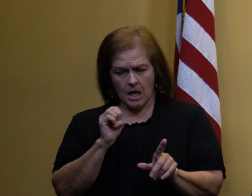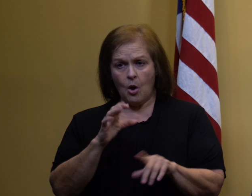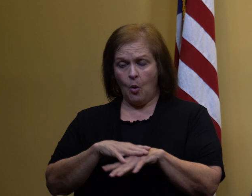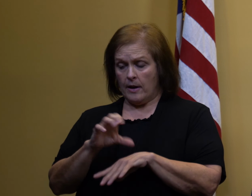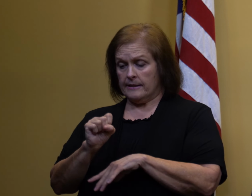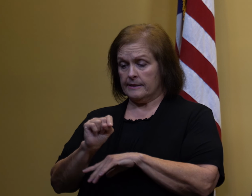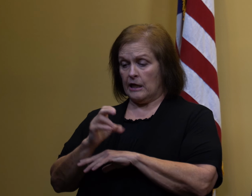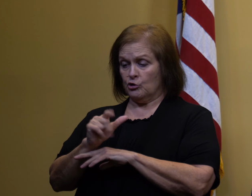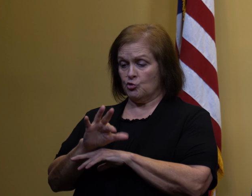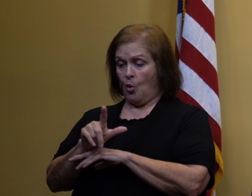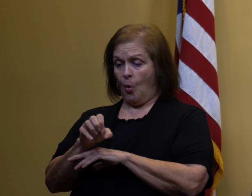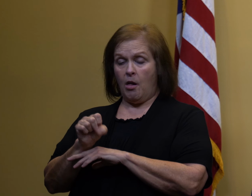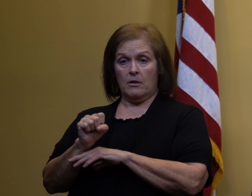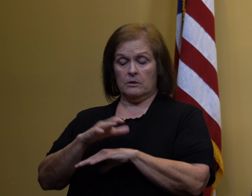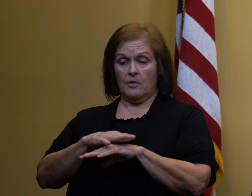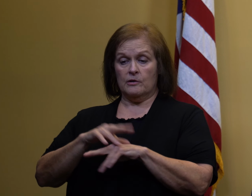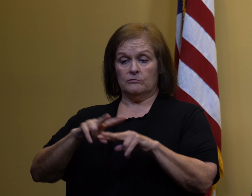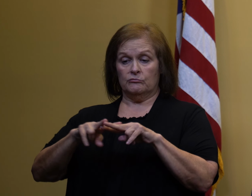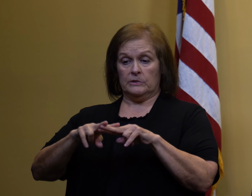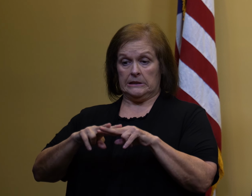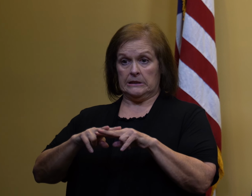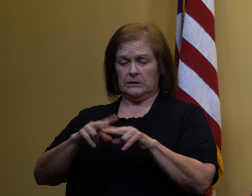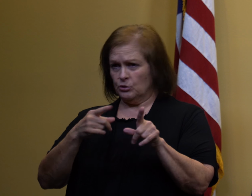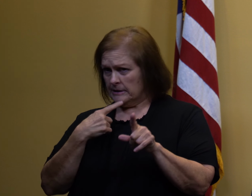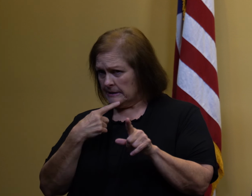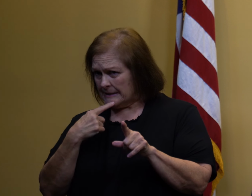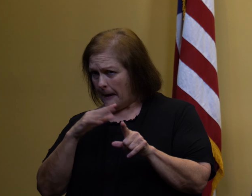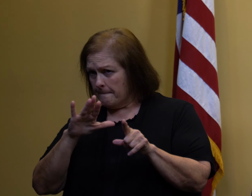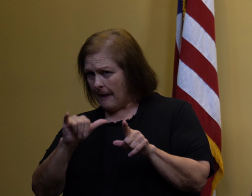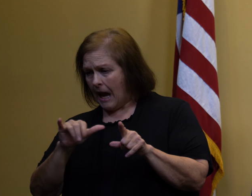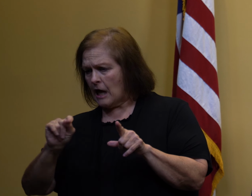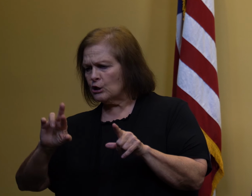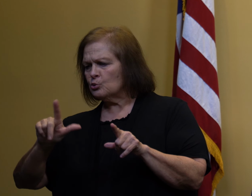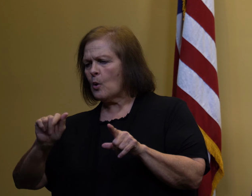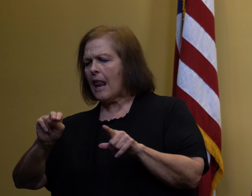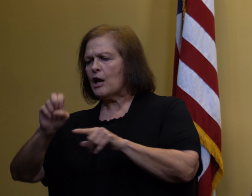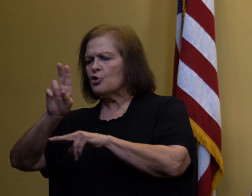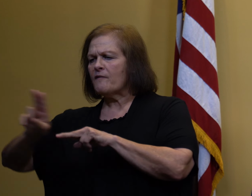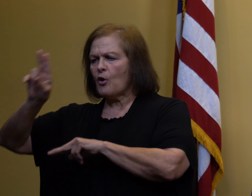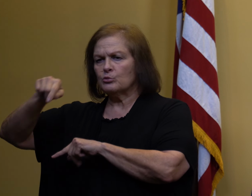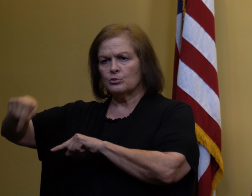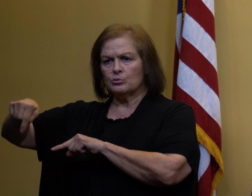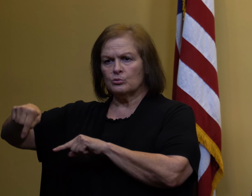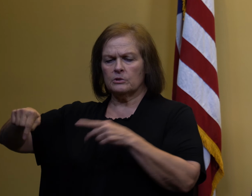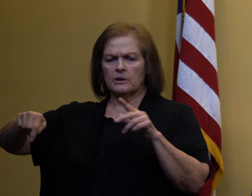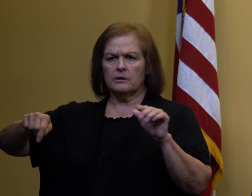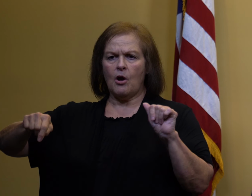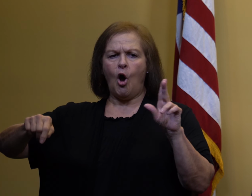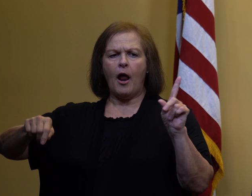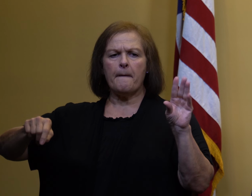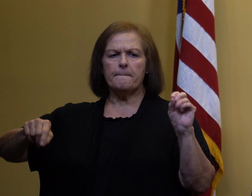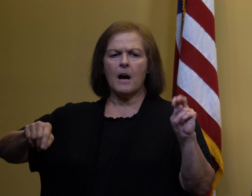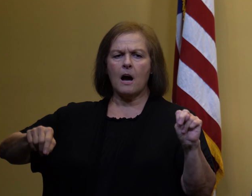St. Charles Avenue on the streetcar line. Okay. You across said from- by Tulane. Yeah, by Tulane University and Okay. Audubon Park, the